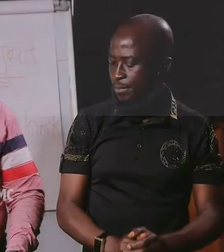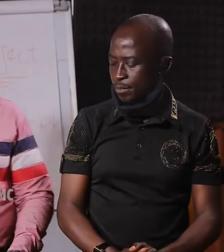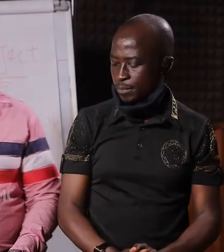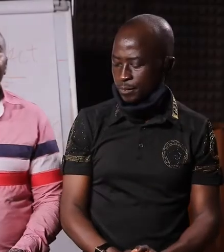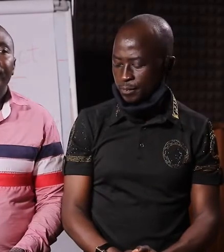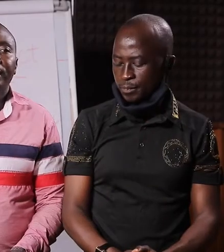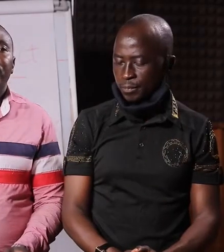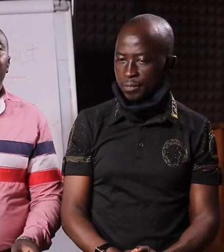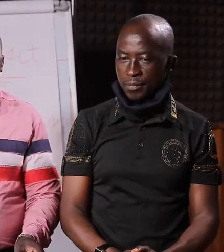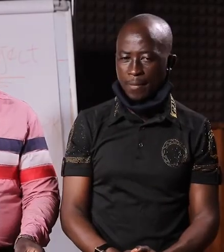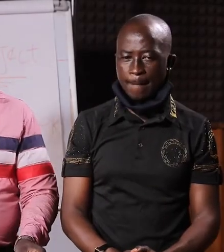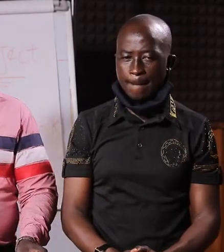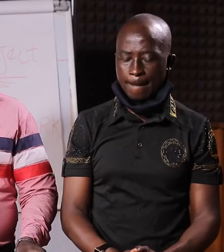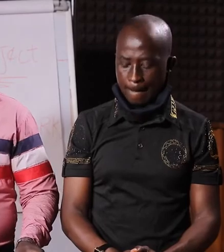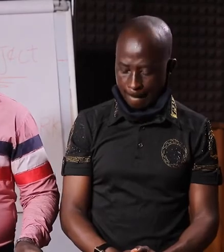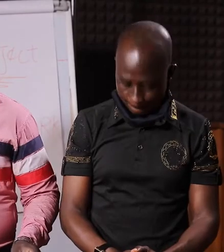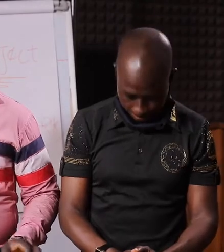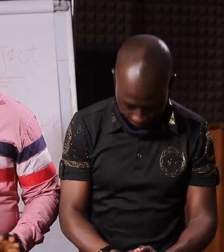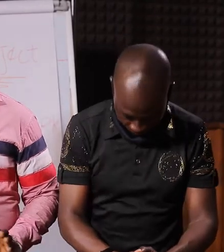Now on the